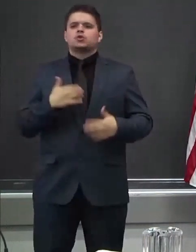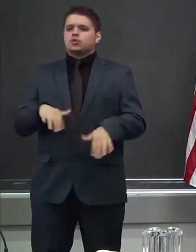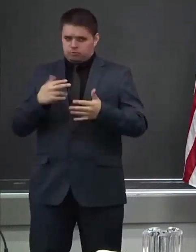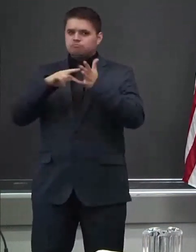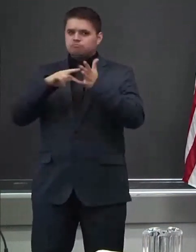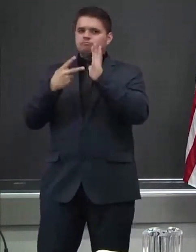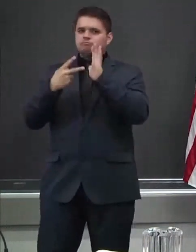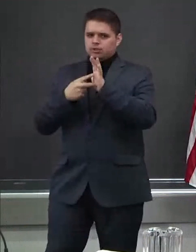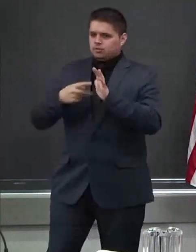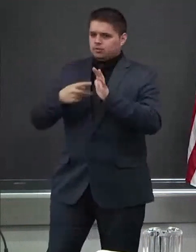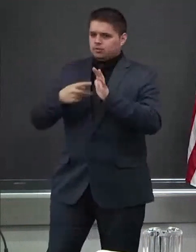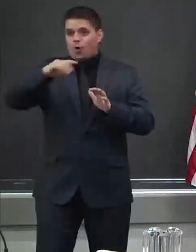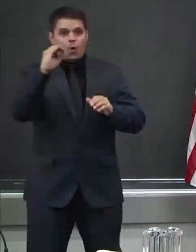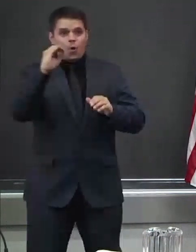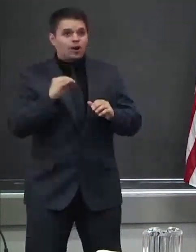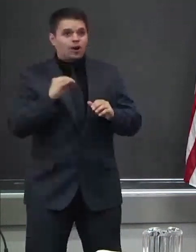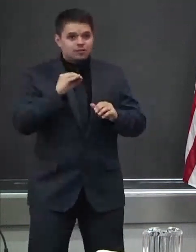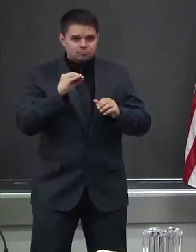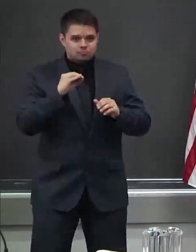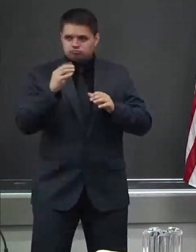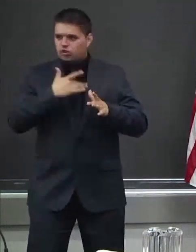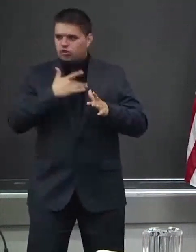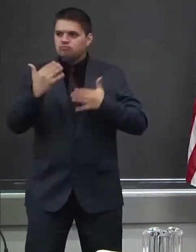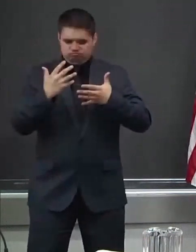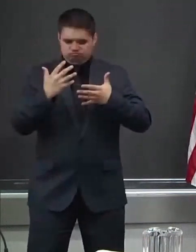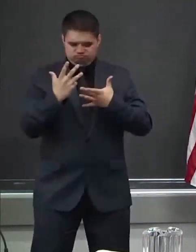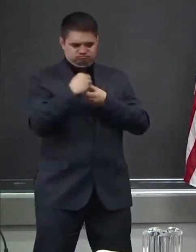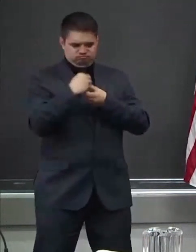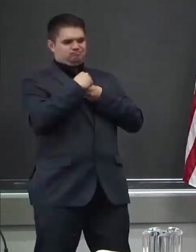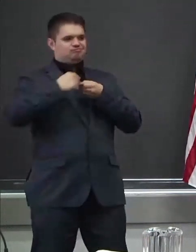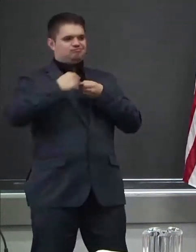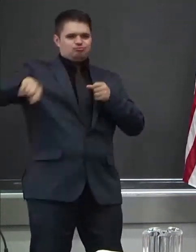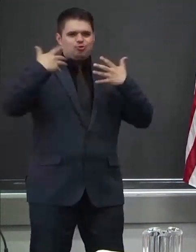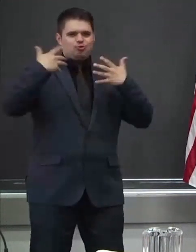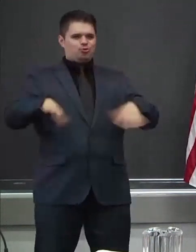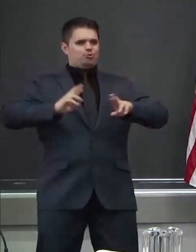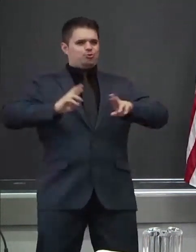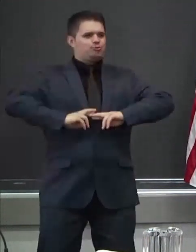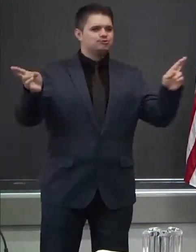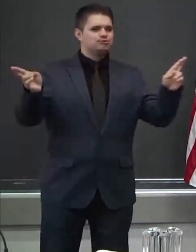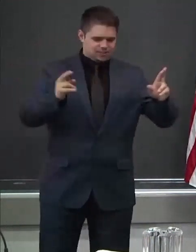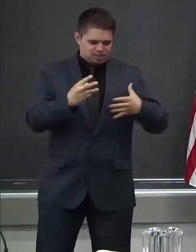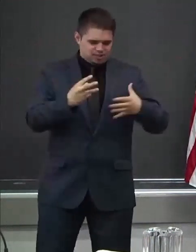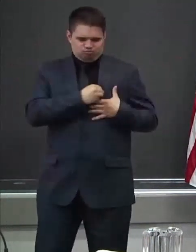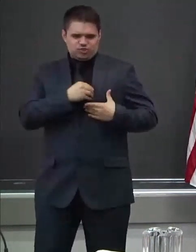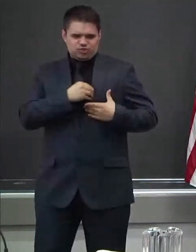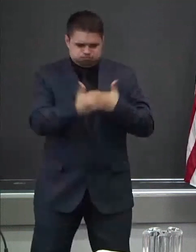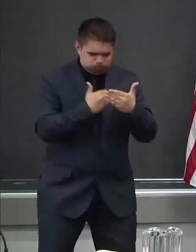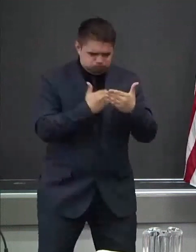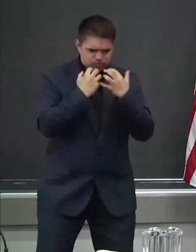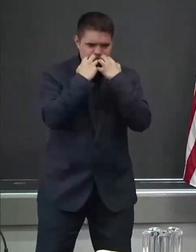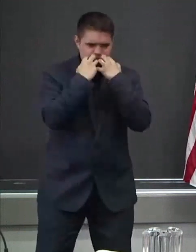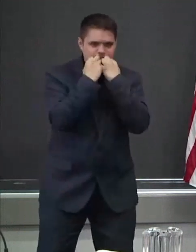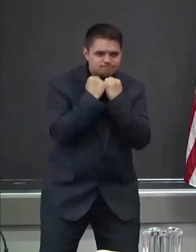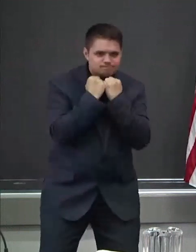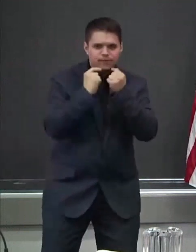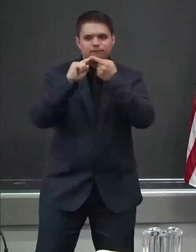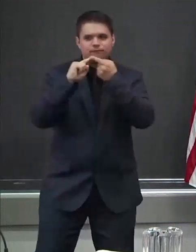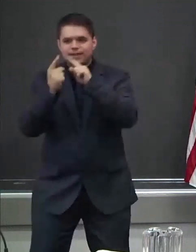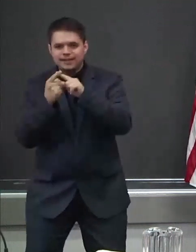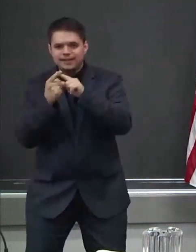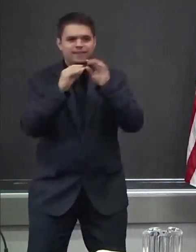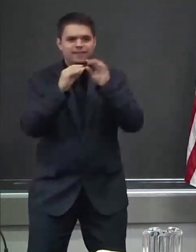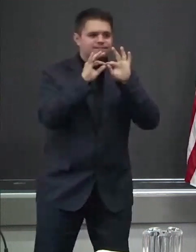our state, our care and consideration for our friends, our family, and our neighbors. This